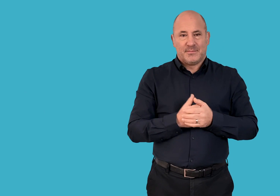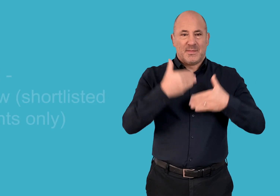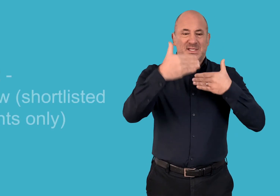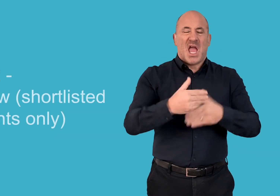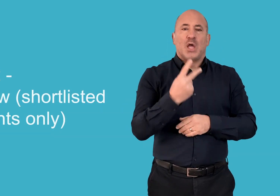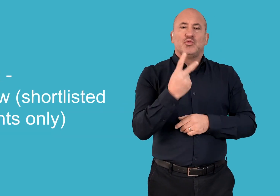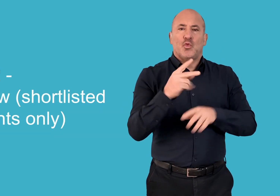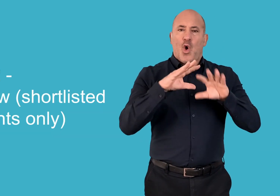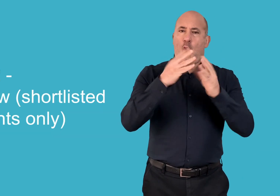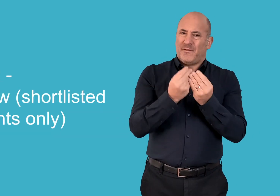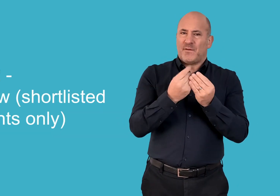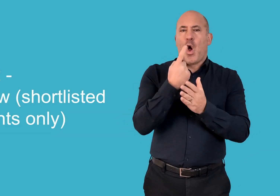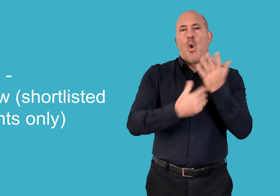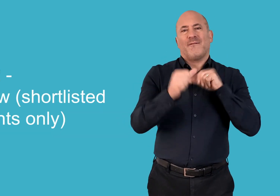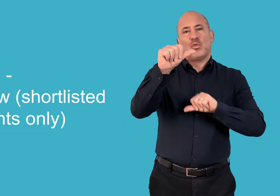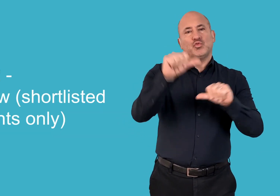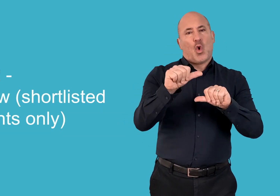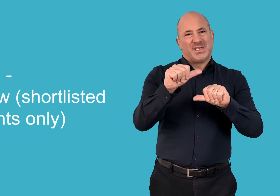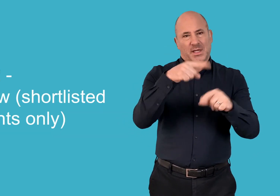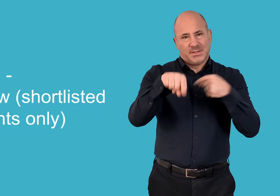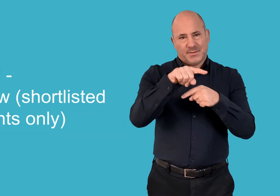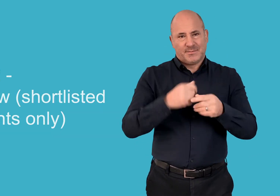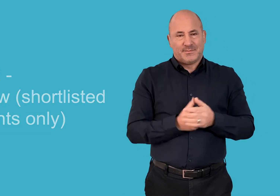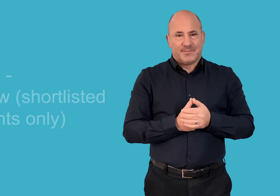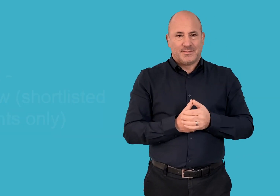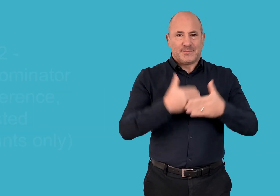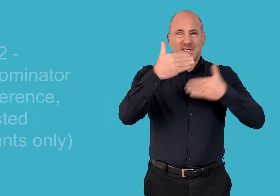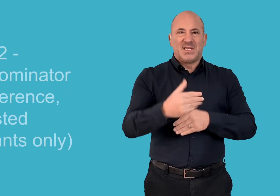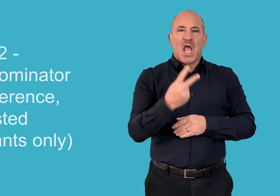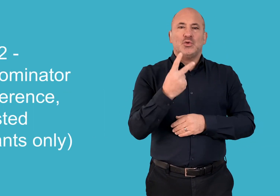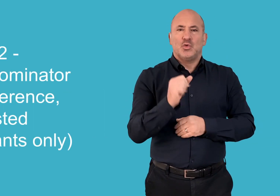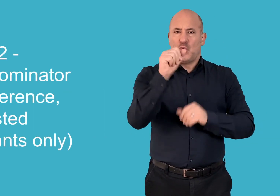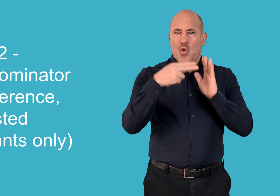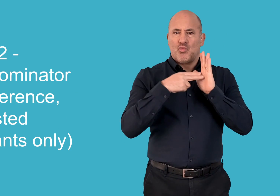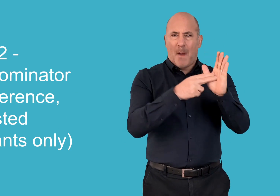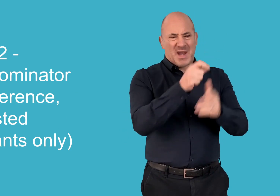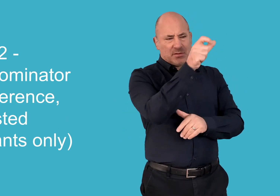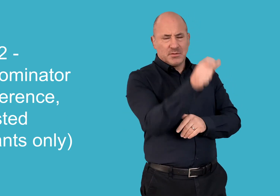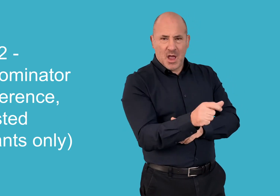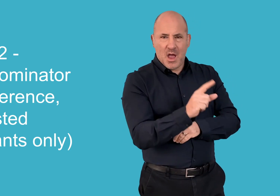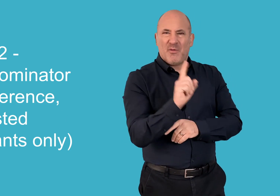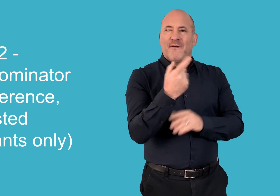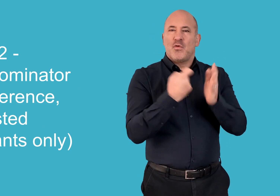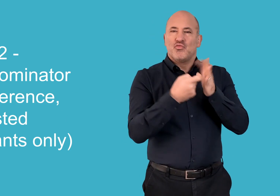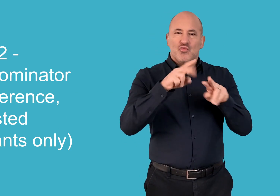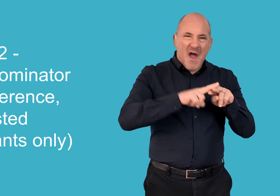applicants. Stage 2 Overview Shortlisted applicants only. Stage 2 Your nominator for